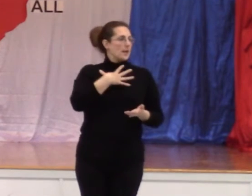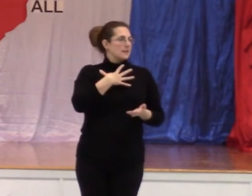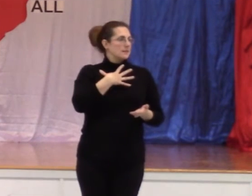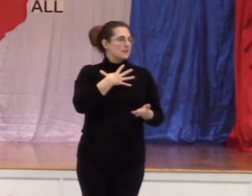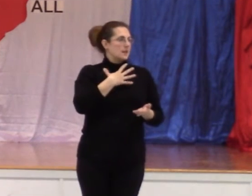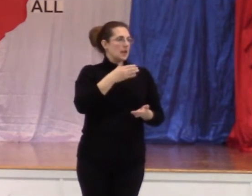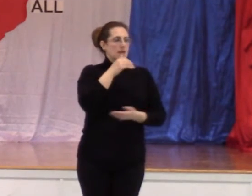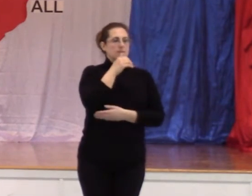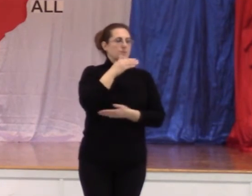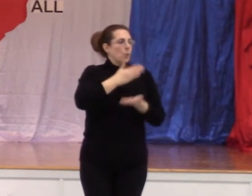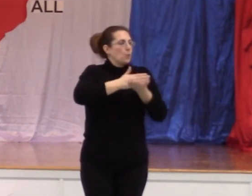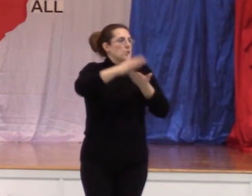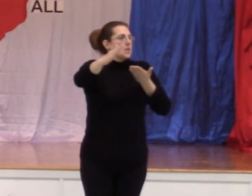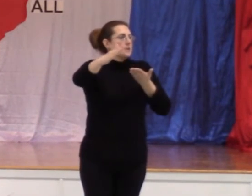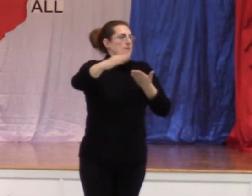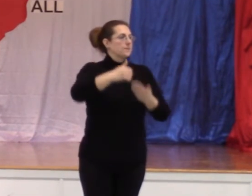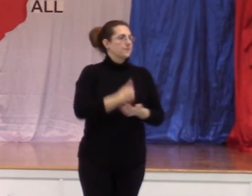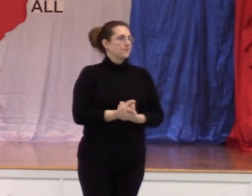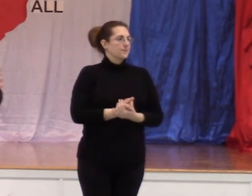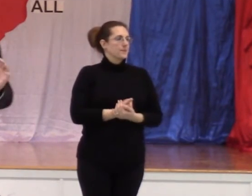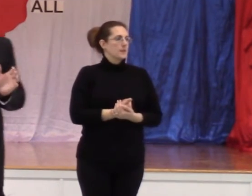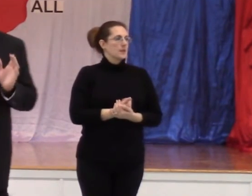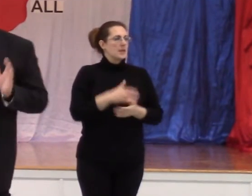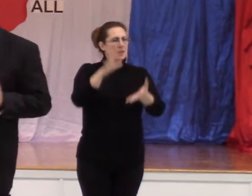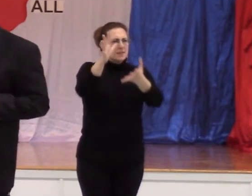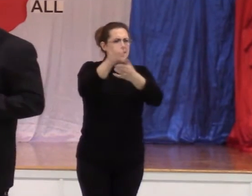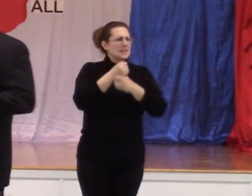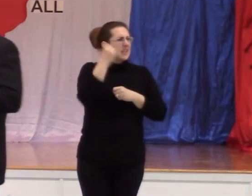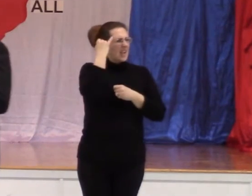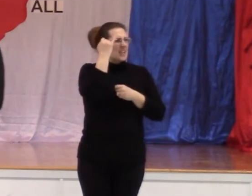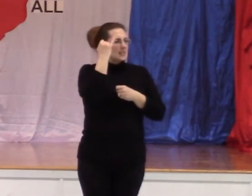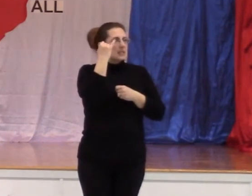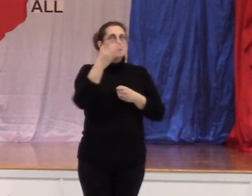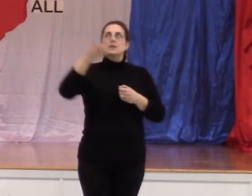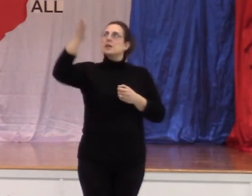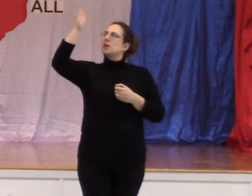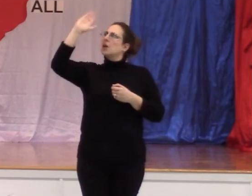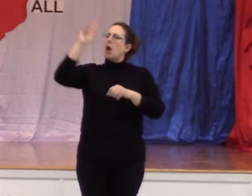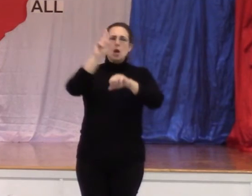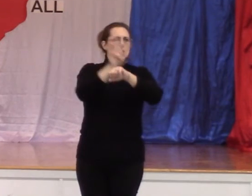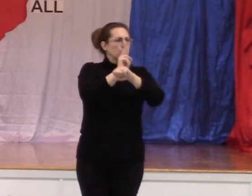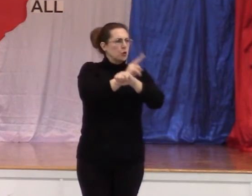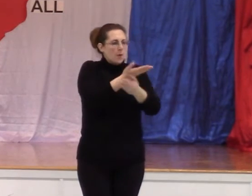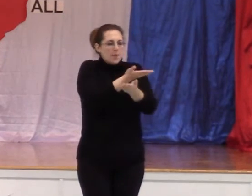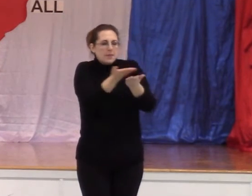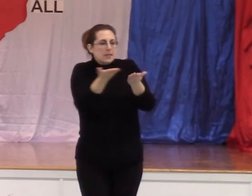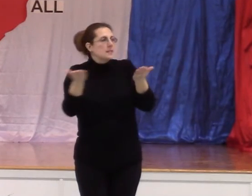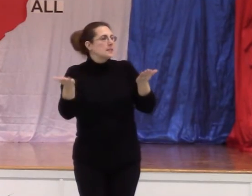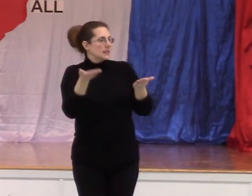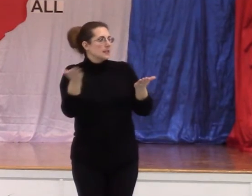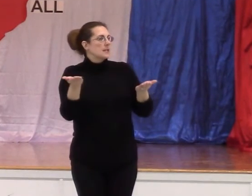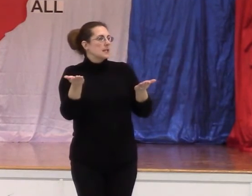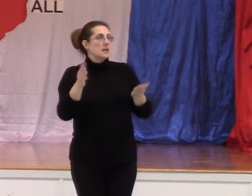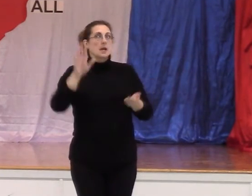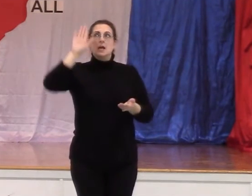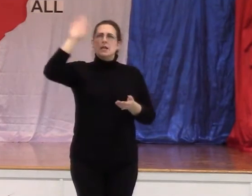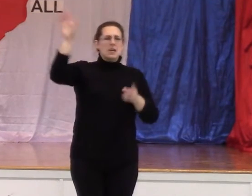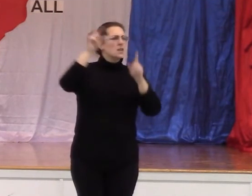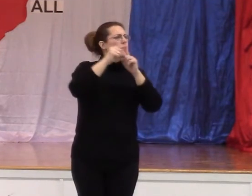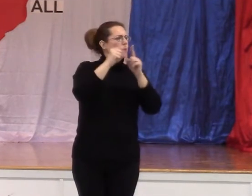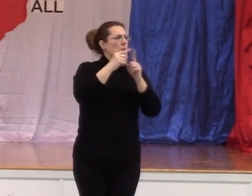and they reject it. They take the idea that God uses these things that His